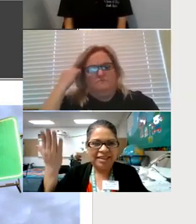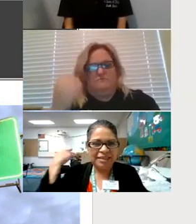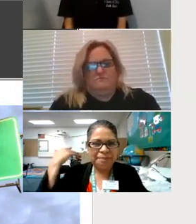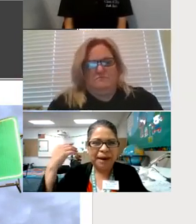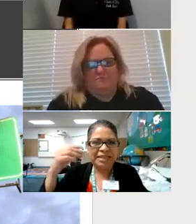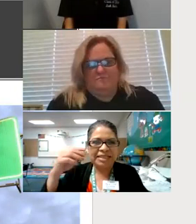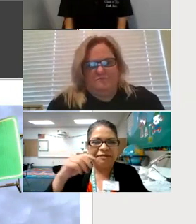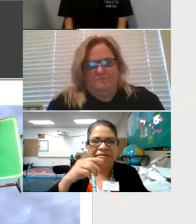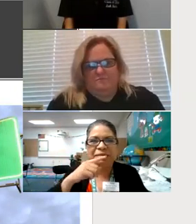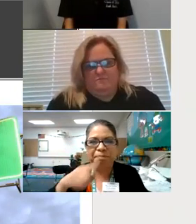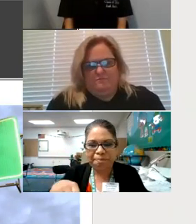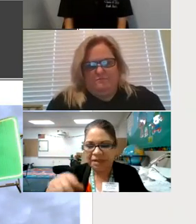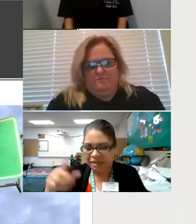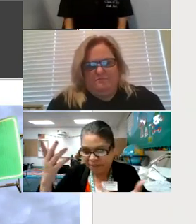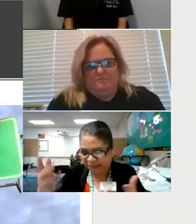So this is a sign for spit.